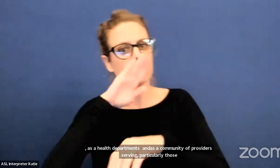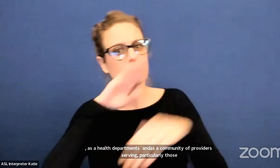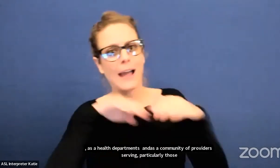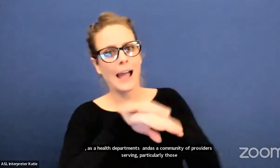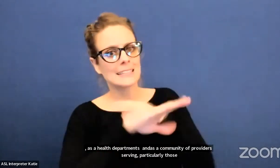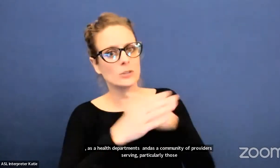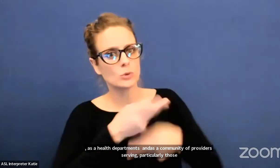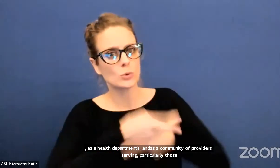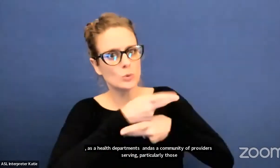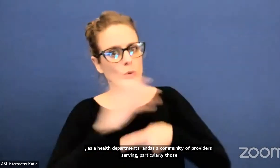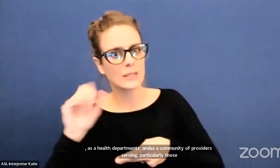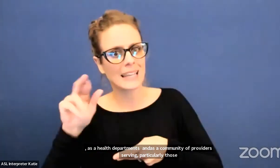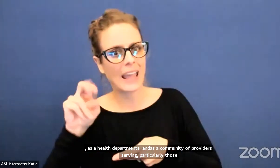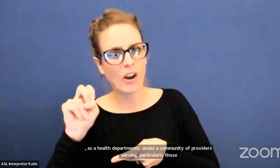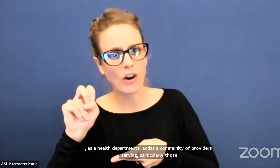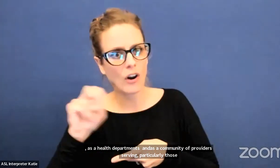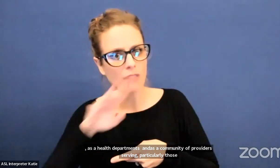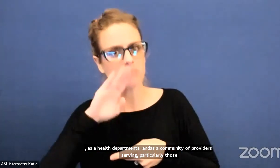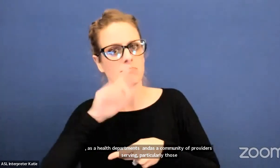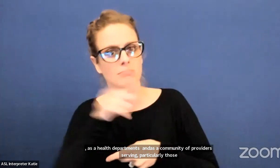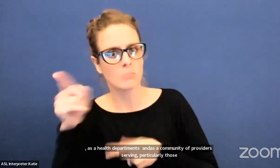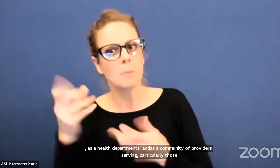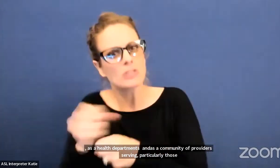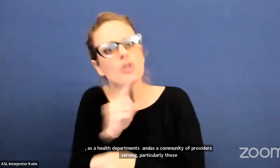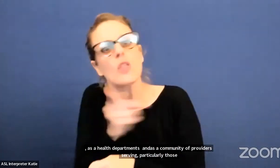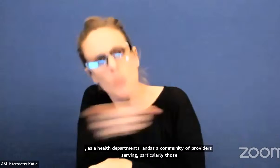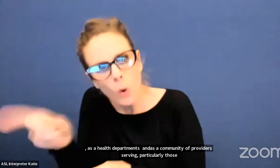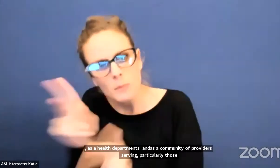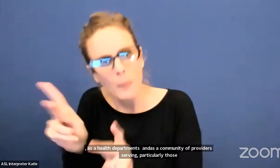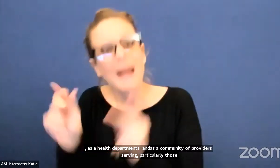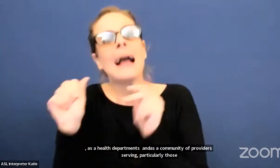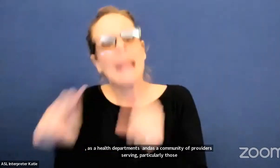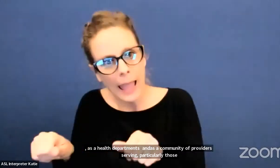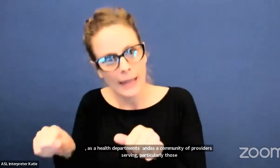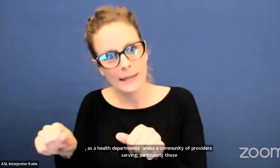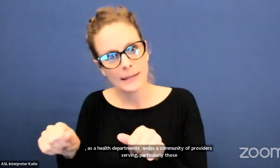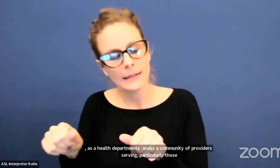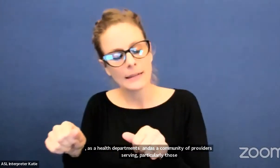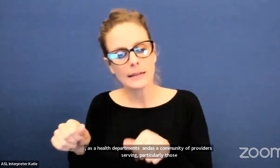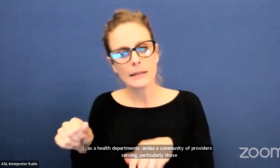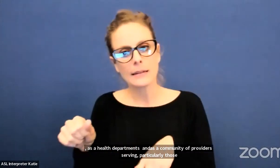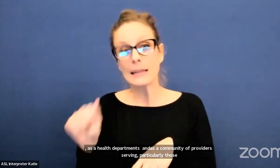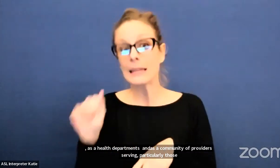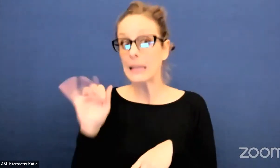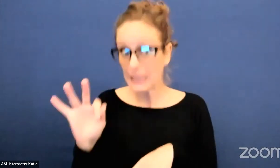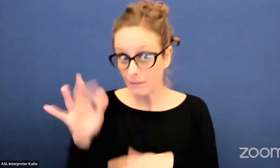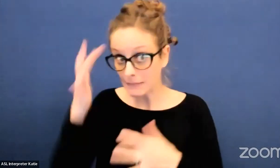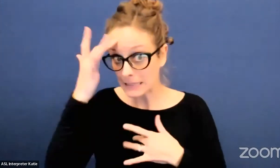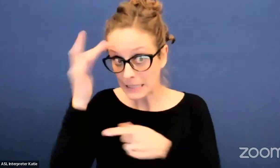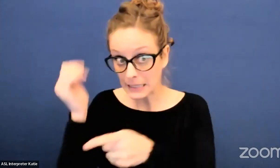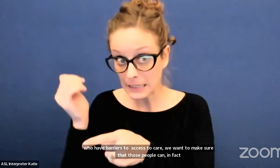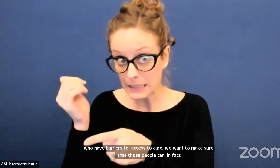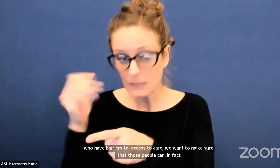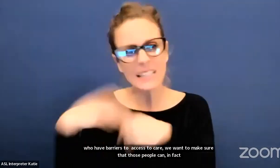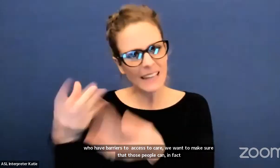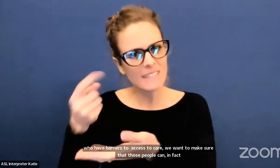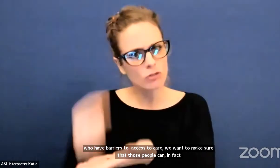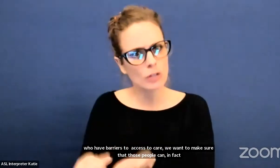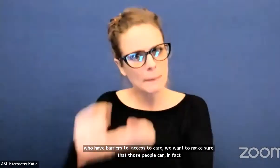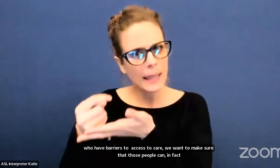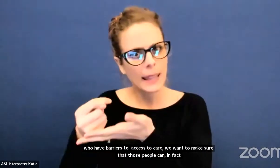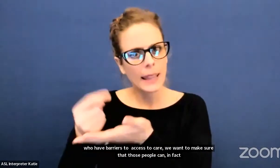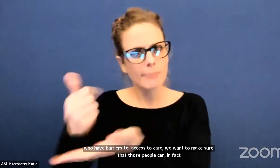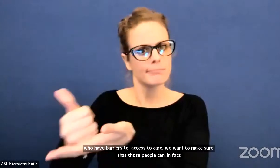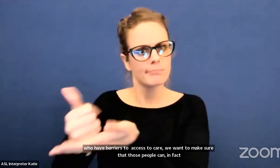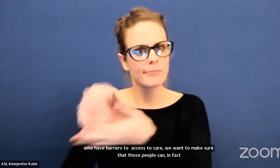care, we want to make sure that those people can, in fact, if they're sick, get treatment for